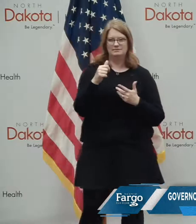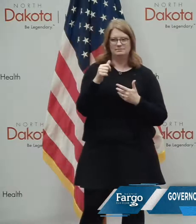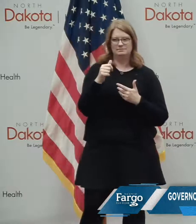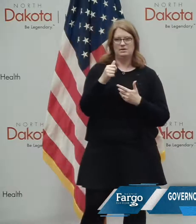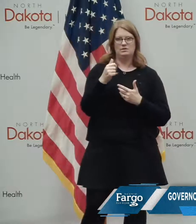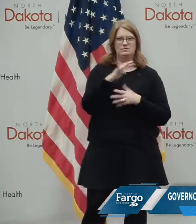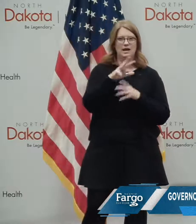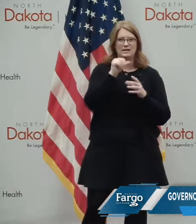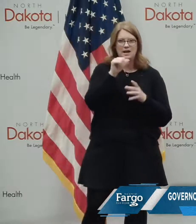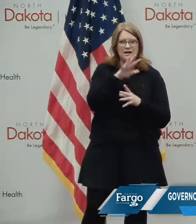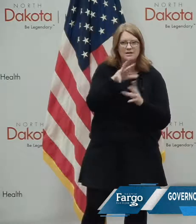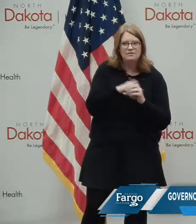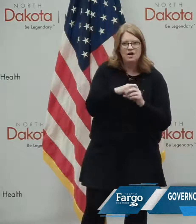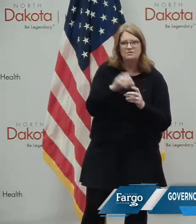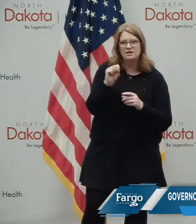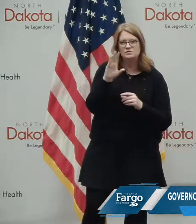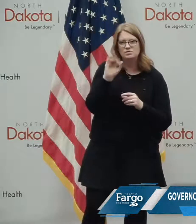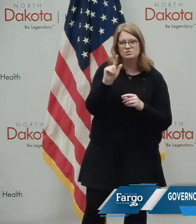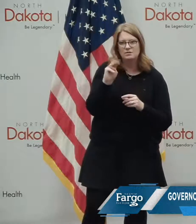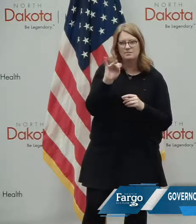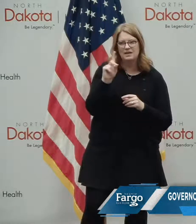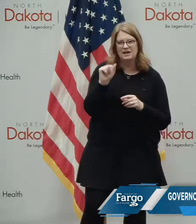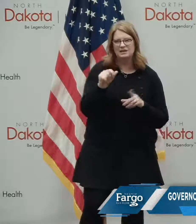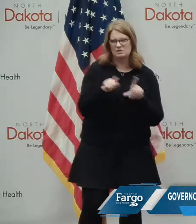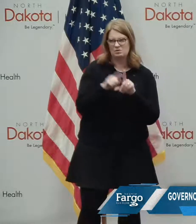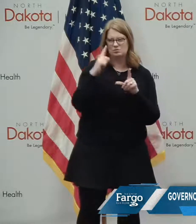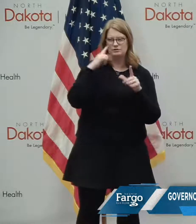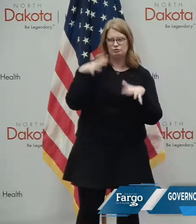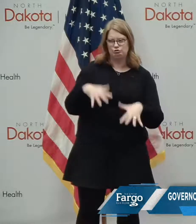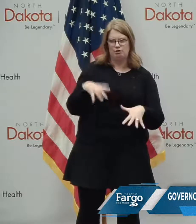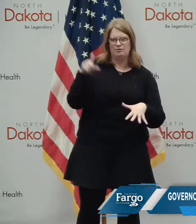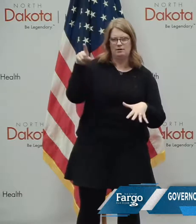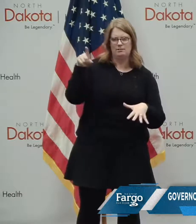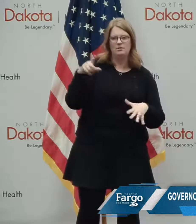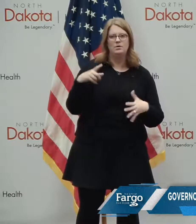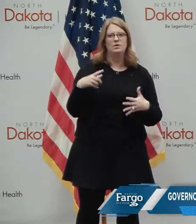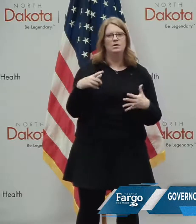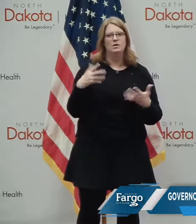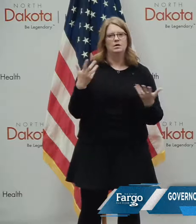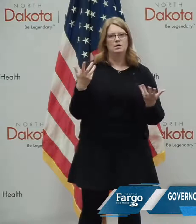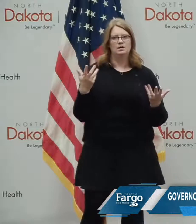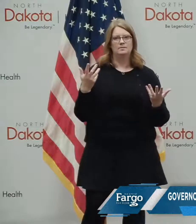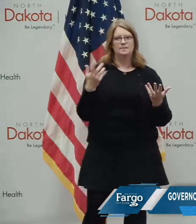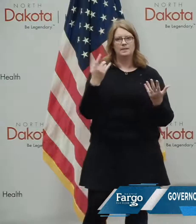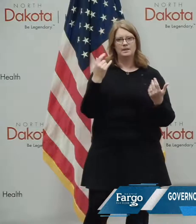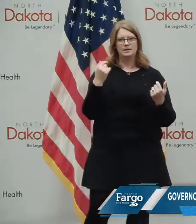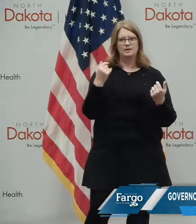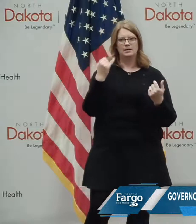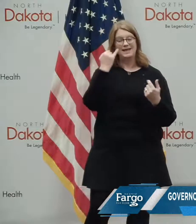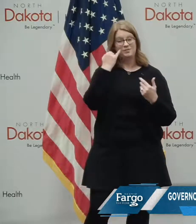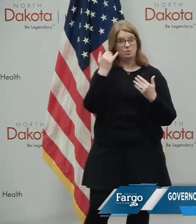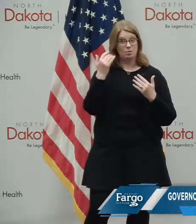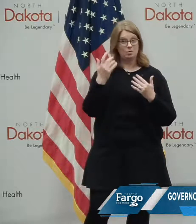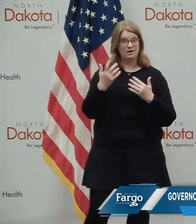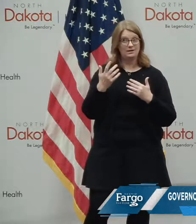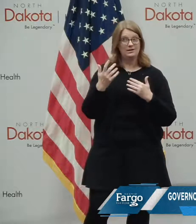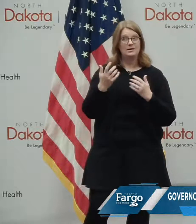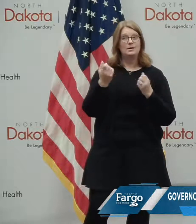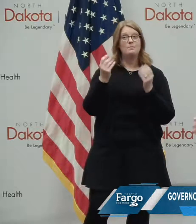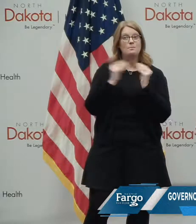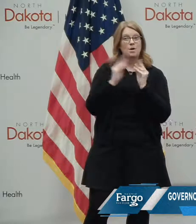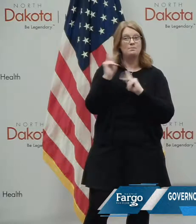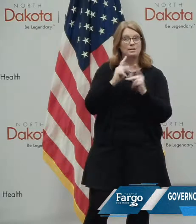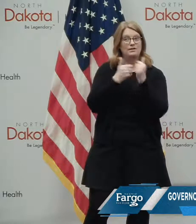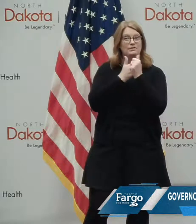was also a shock to him. And it was how do you, if we're trying to get increased compliance, how do we get